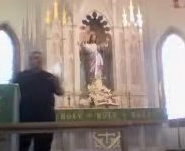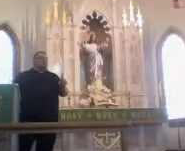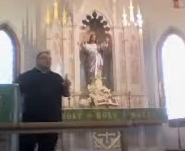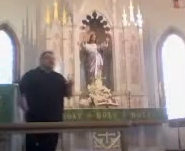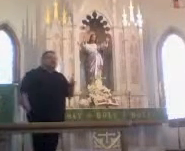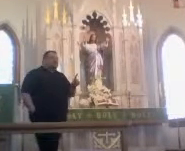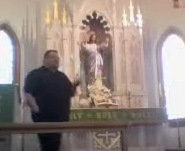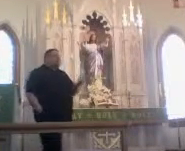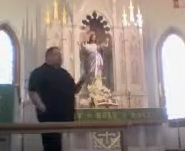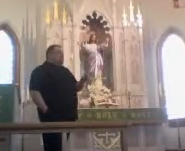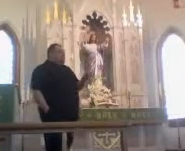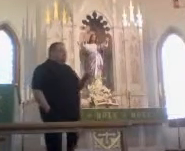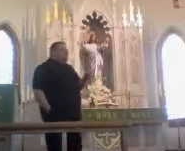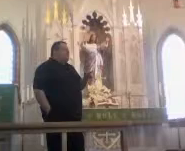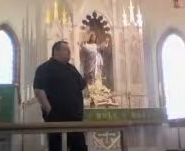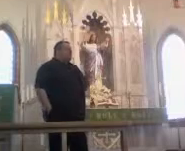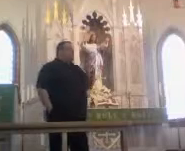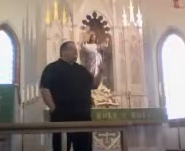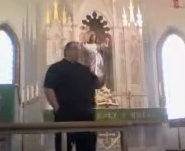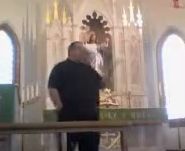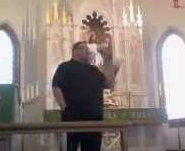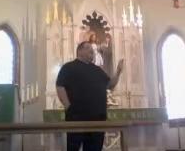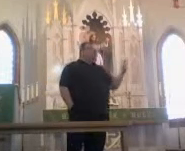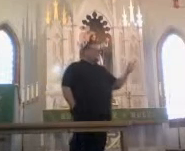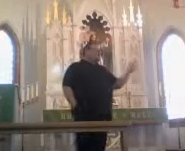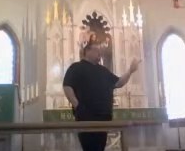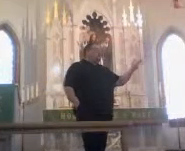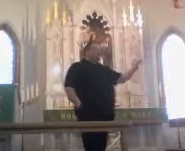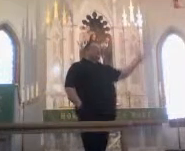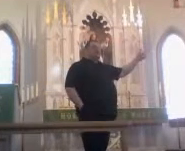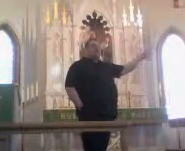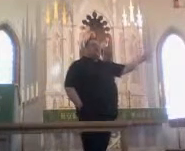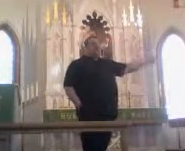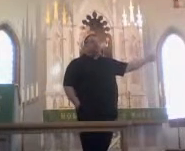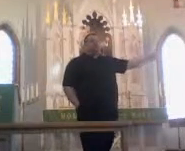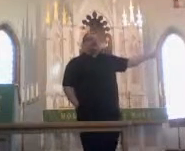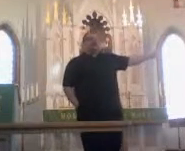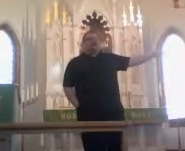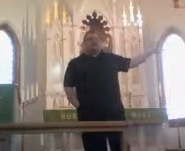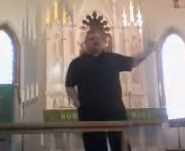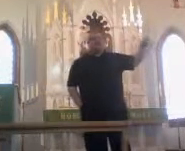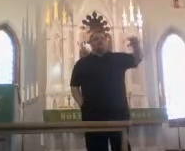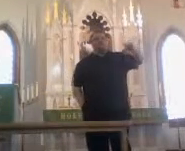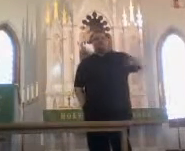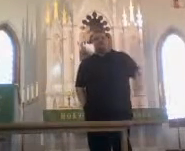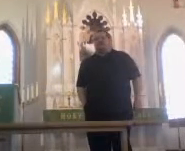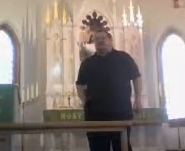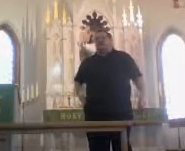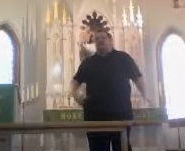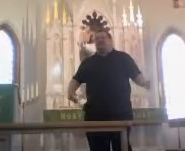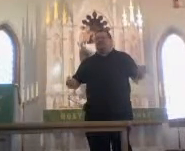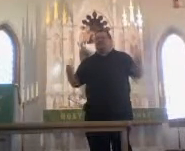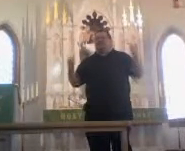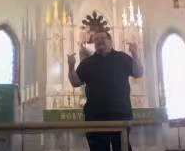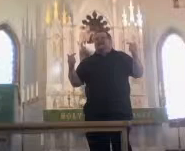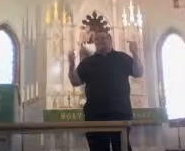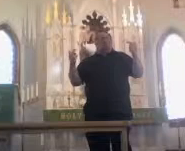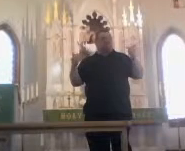him, may my life be like the ones that you put to death, but I don't put you to death. In other words, it's my mission